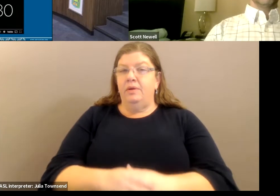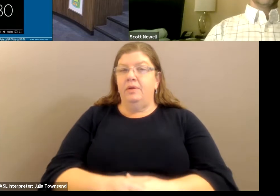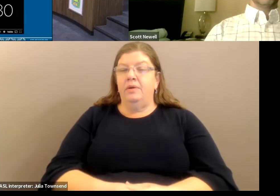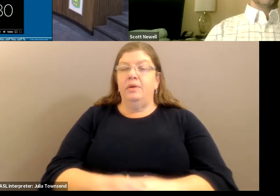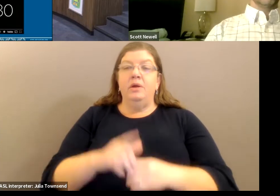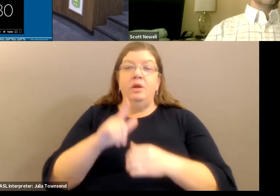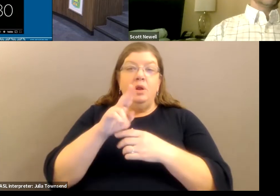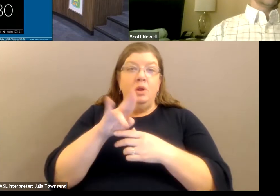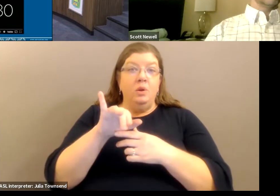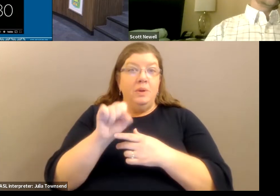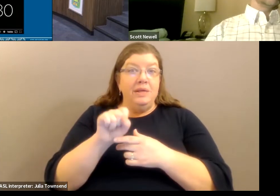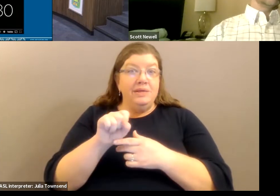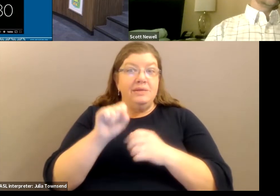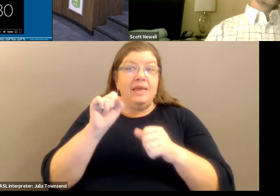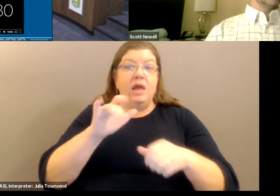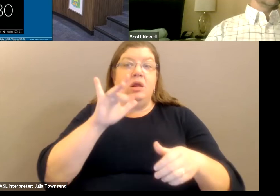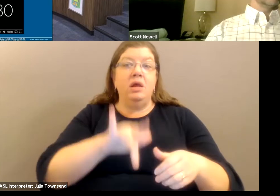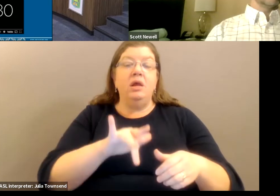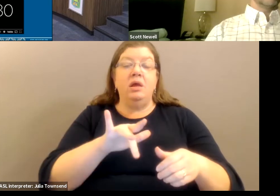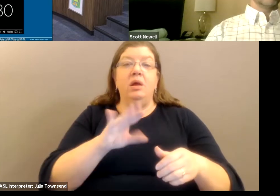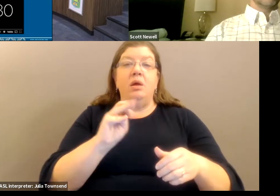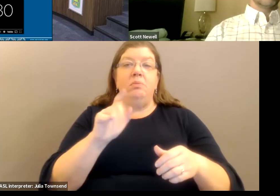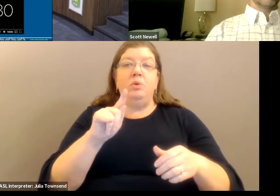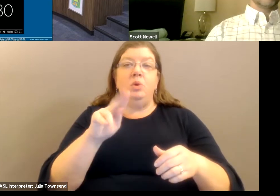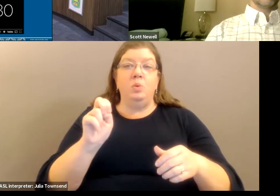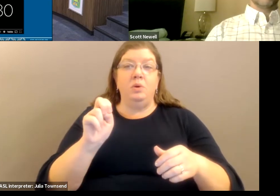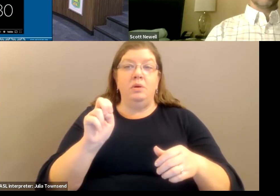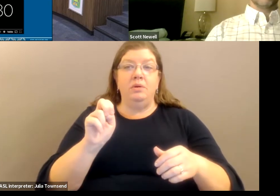Luis, if you can unmute yourself.